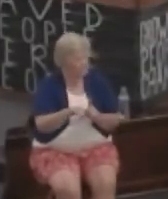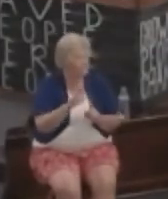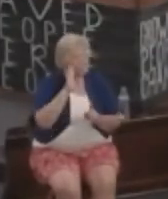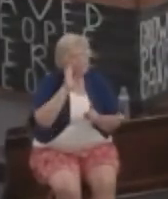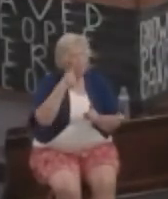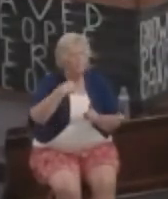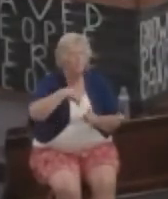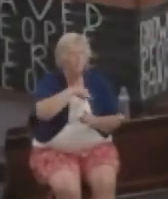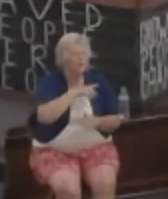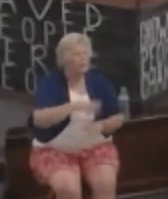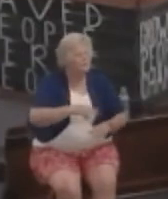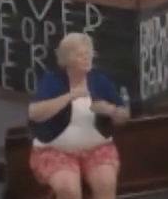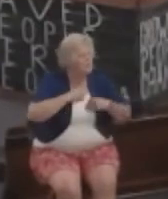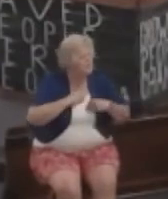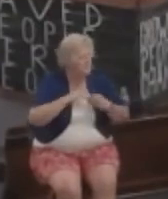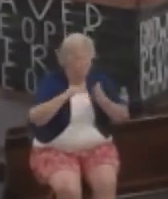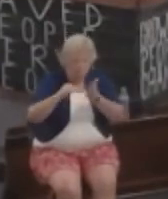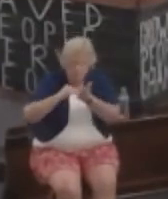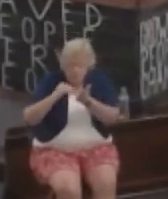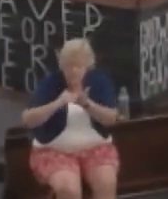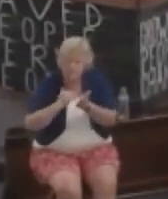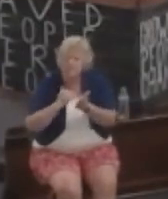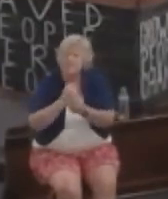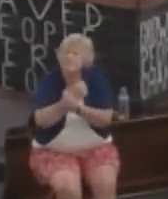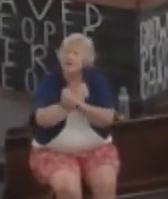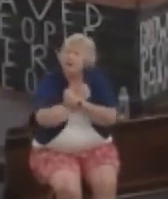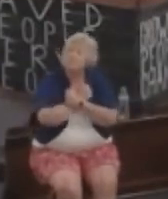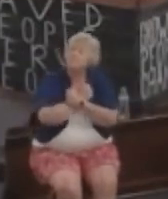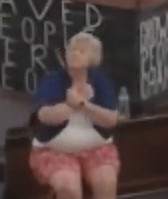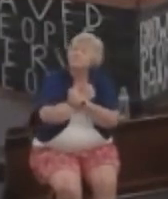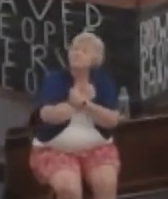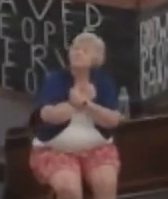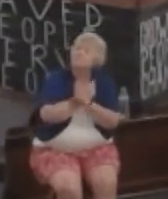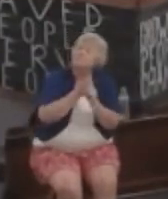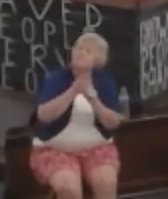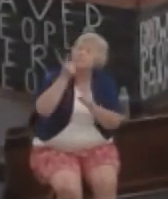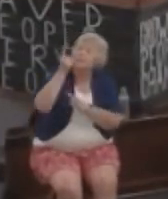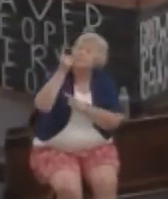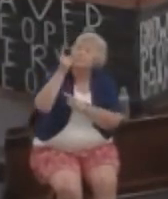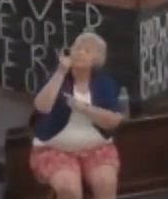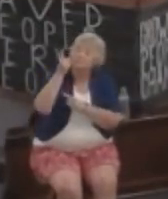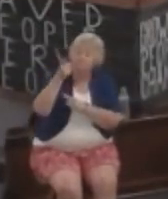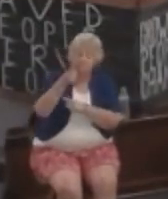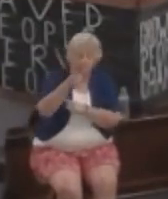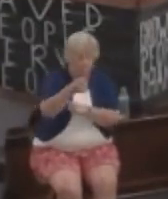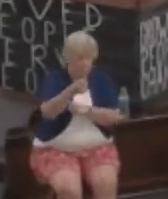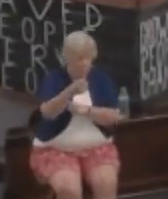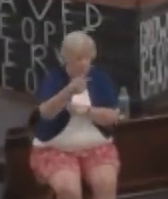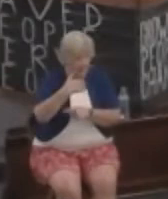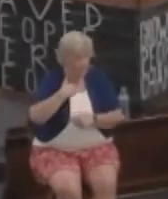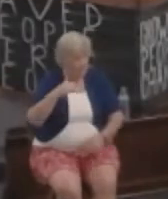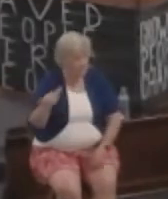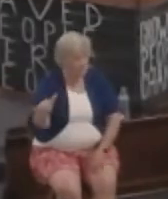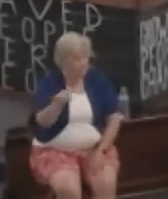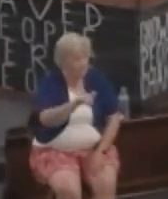forgiven and loved by our Father. And you should be the same.